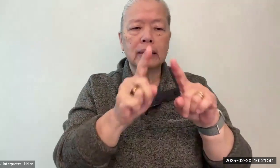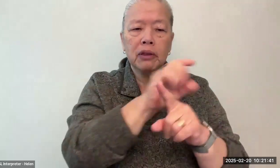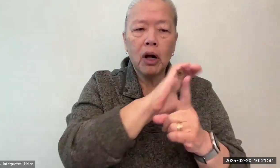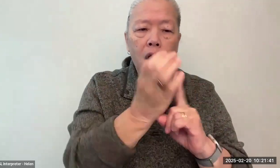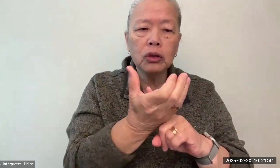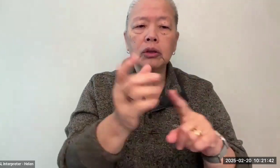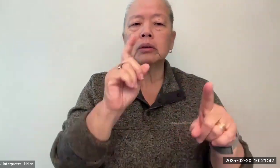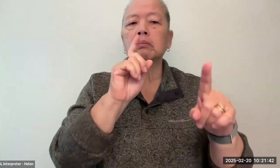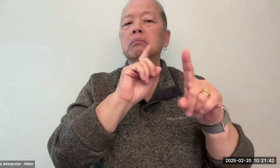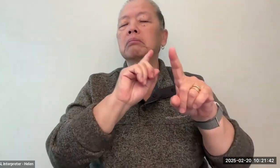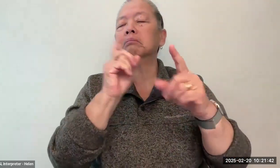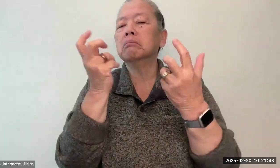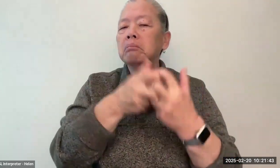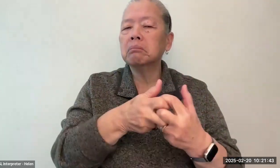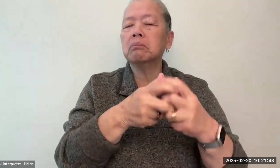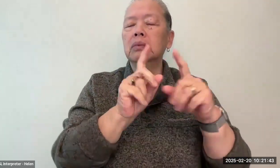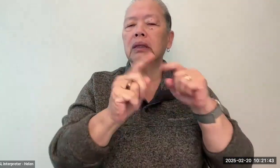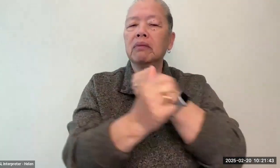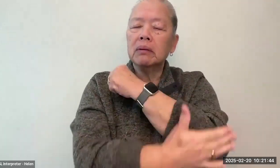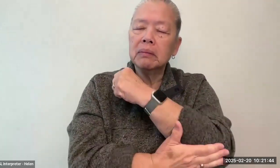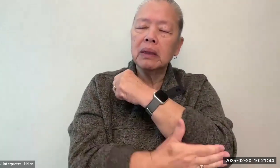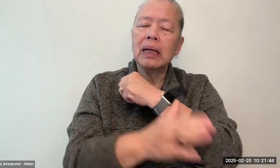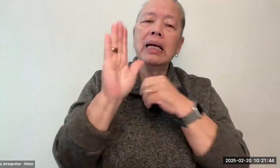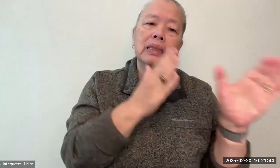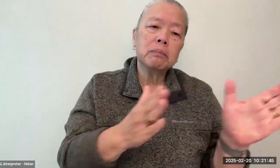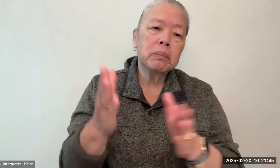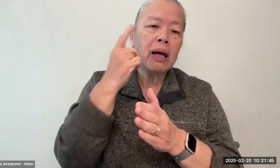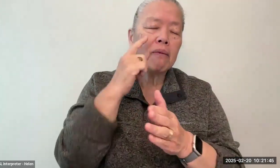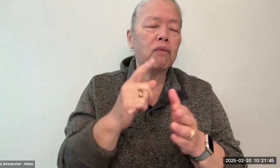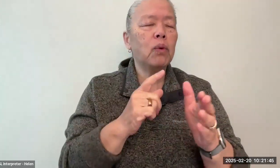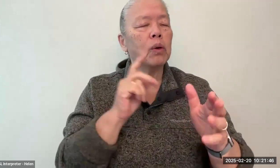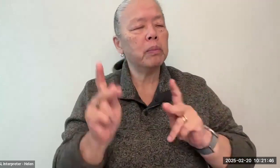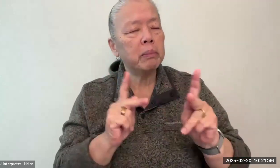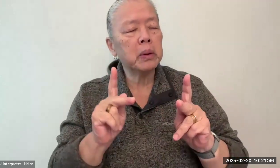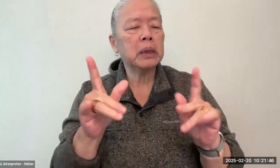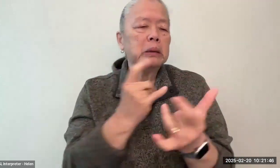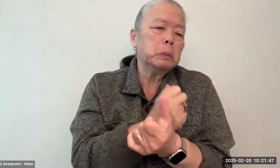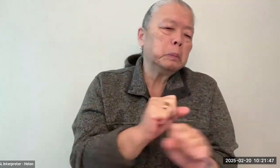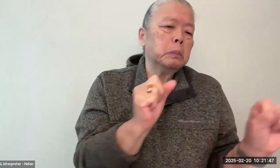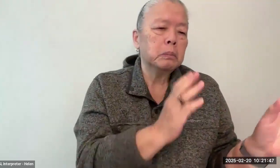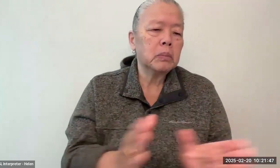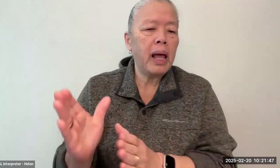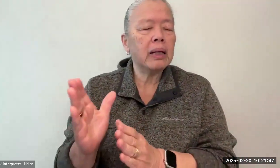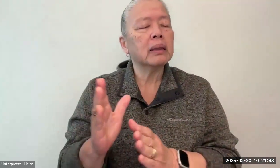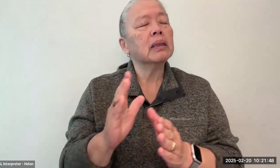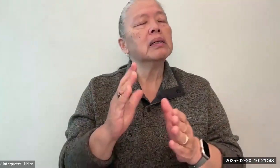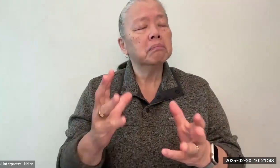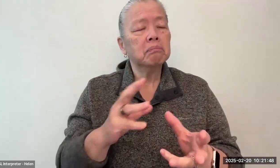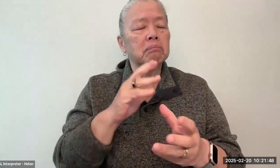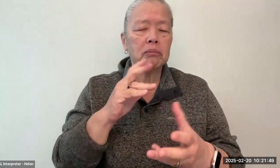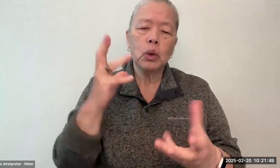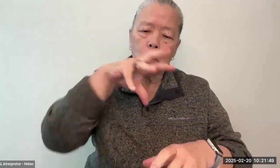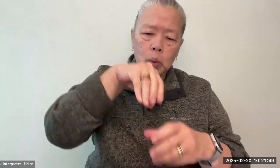that diversity in God's redemptive plans for humanity, and allowed for decision-making structures that take such diversity into